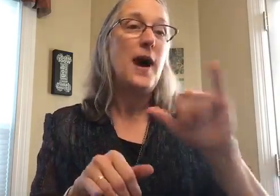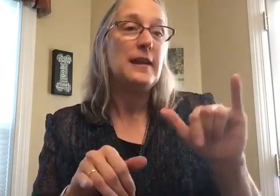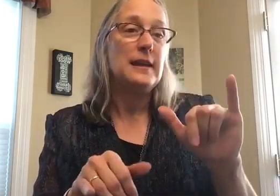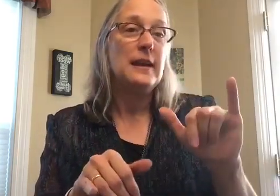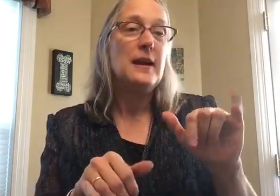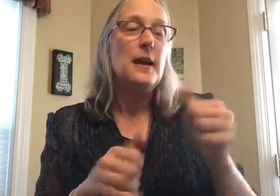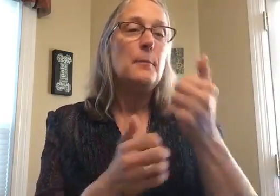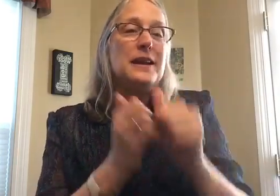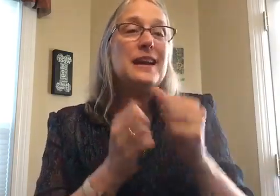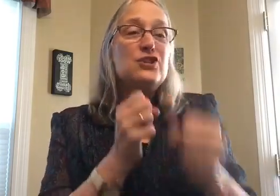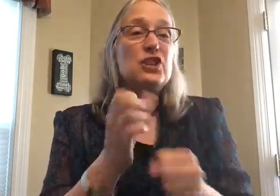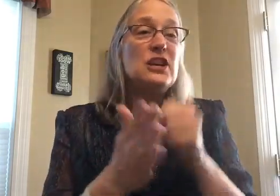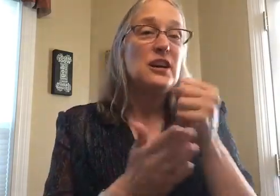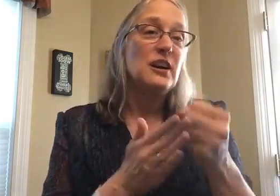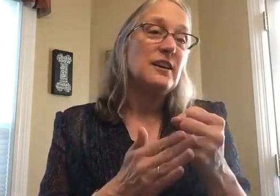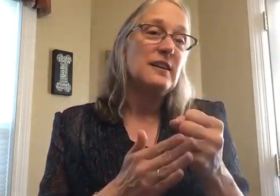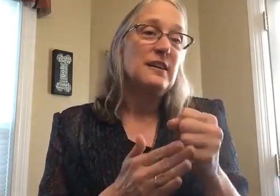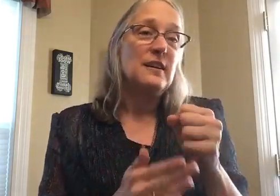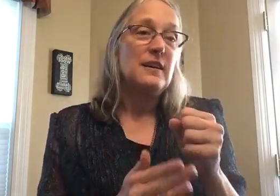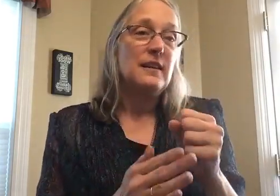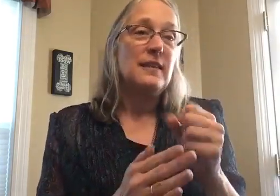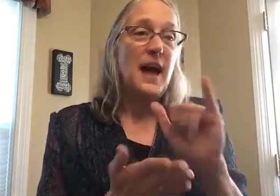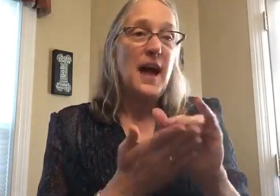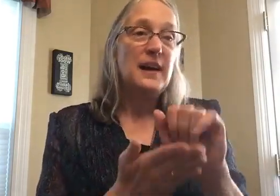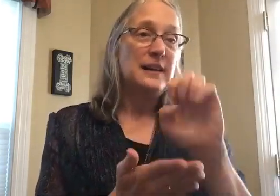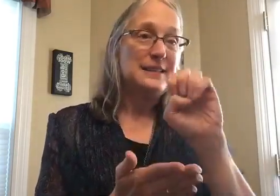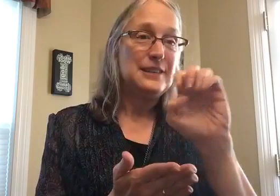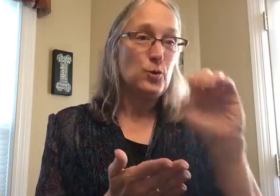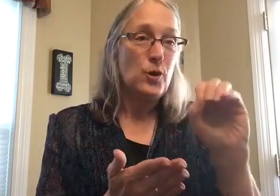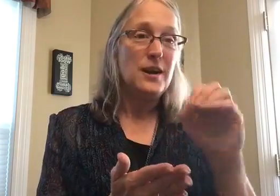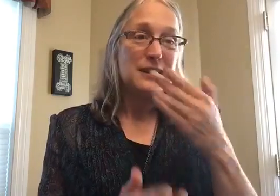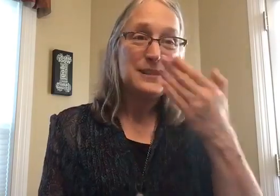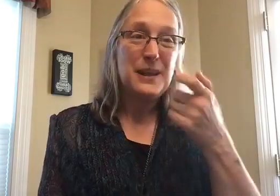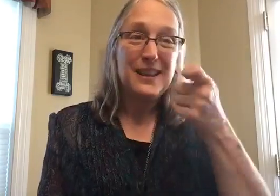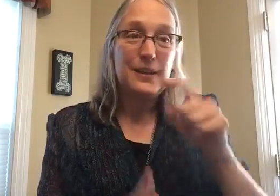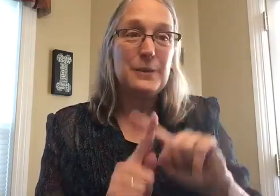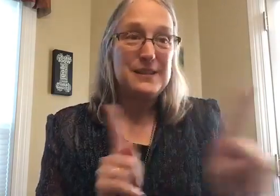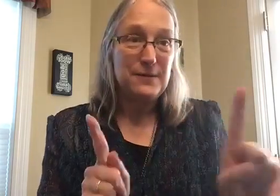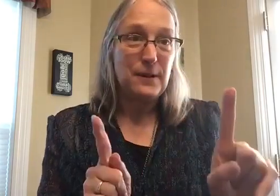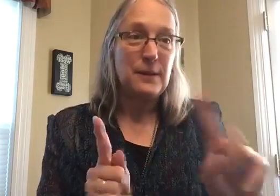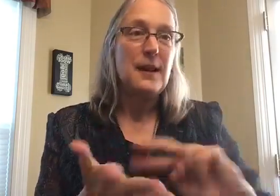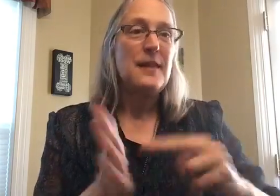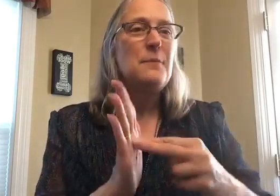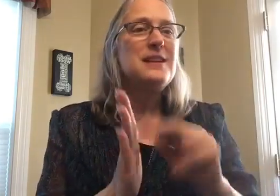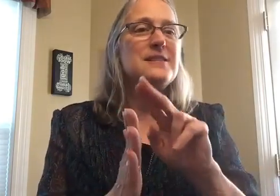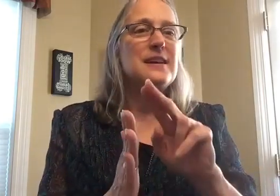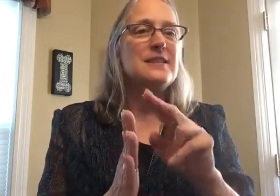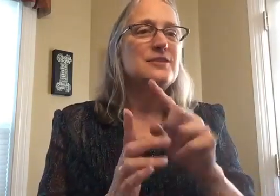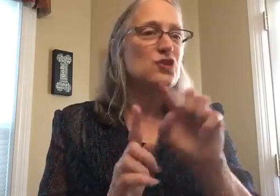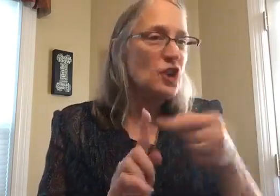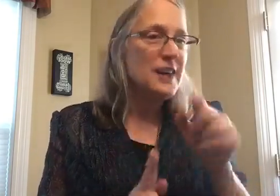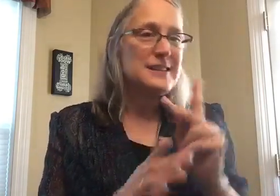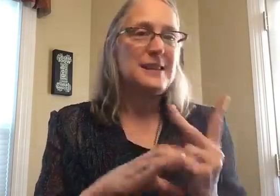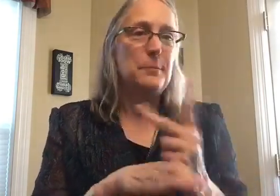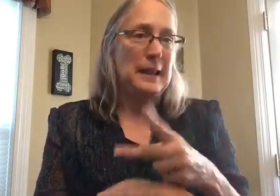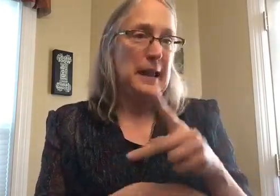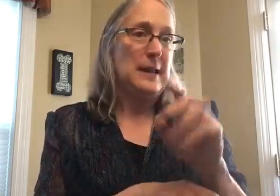quality, but each year that essential oil could smell a little bit different. That means it's just the plant